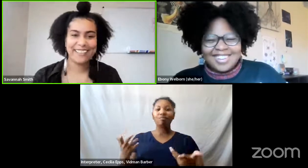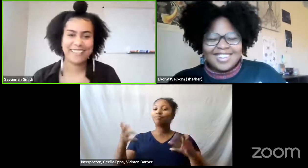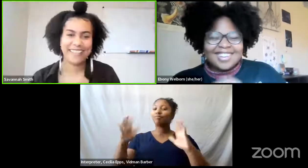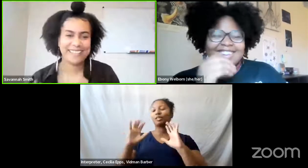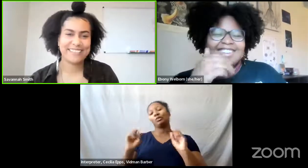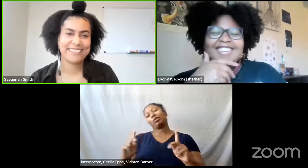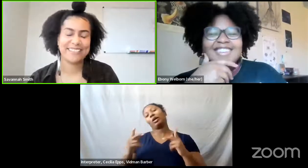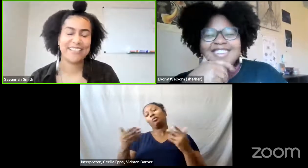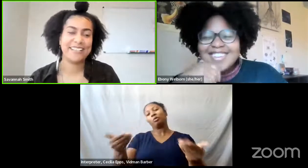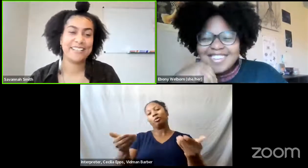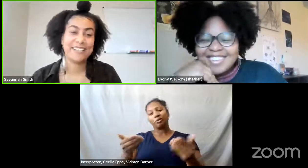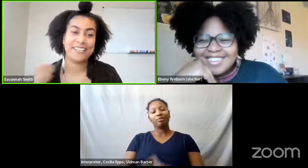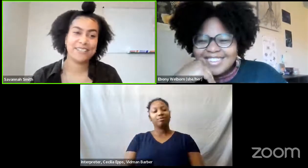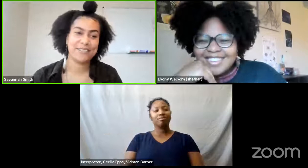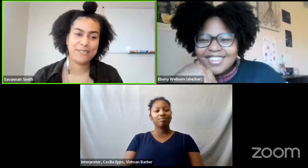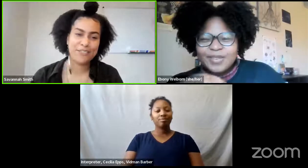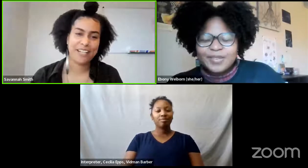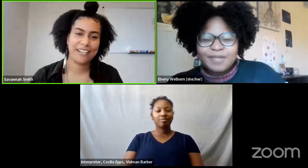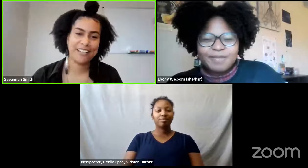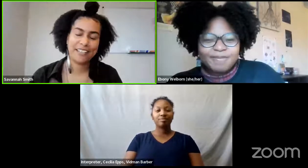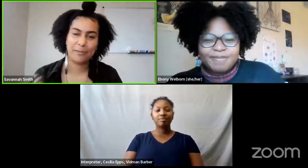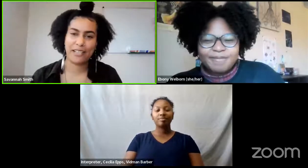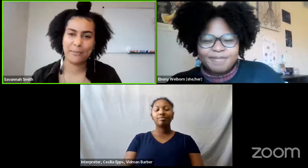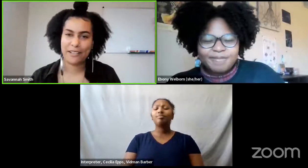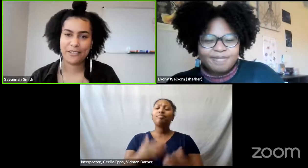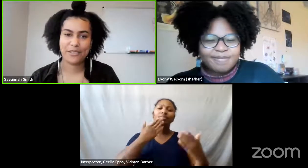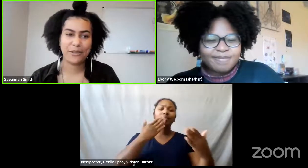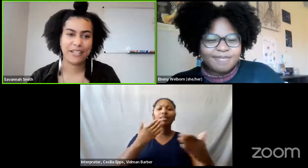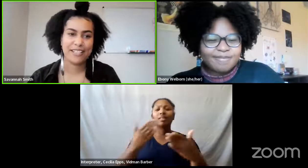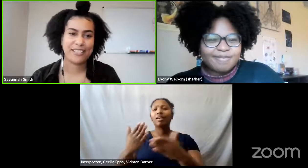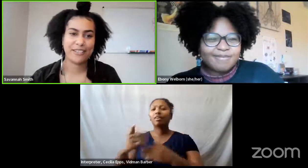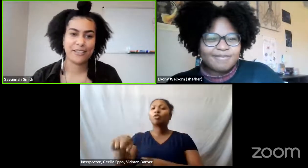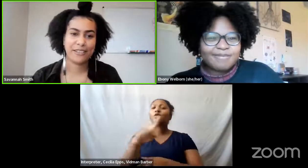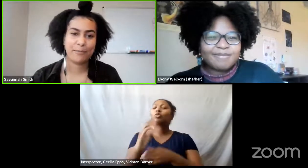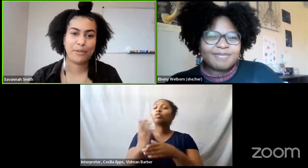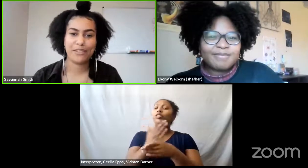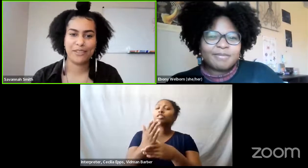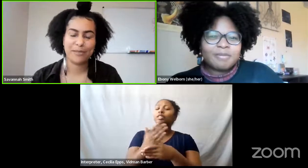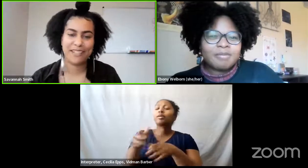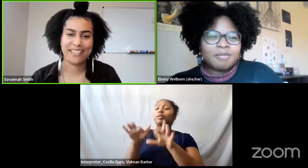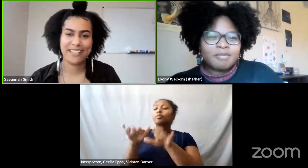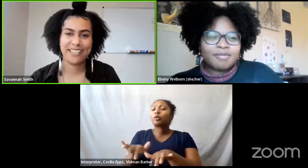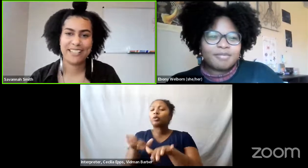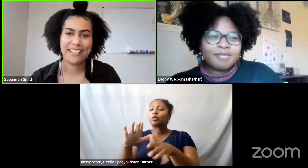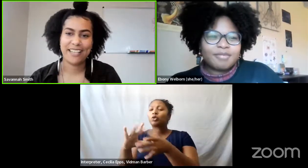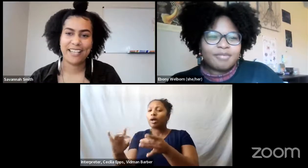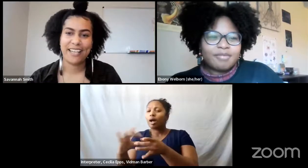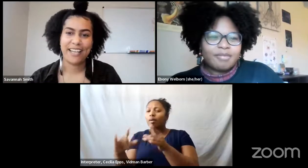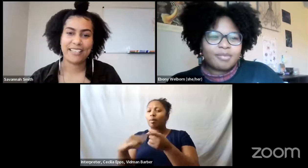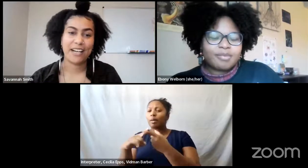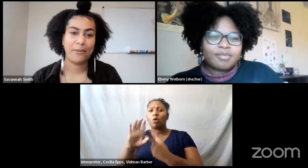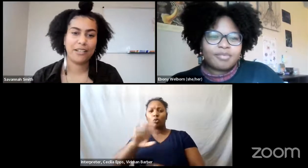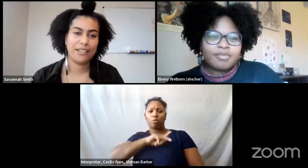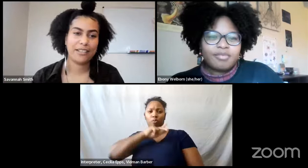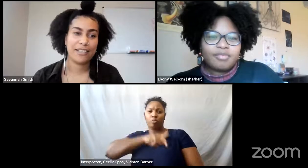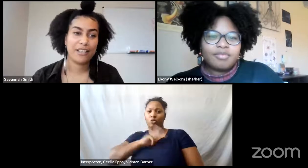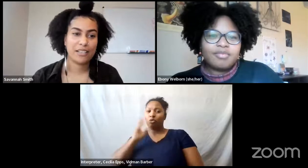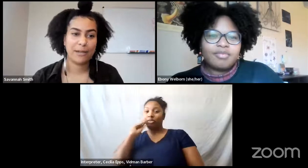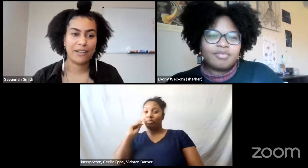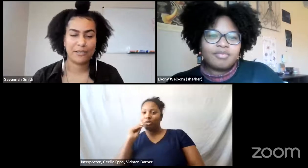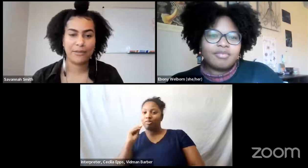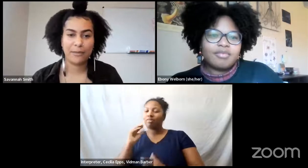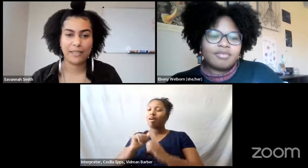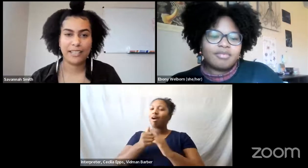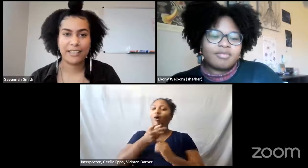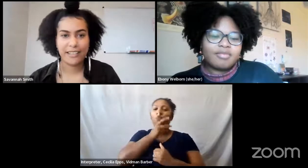So thanks to y'all who shared a little bit about your stories, your personal experiences, and how water is